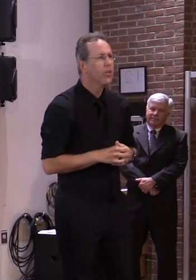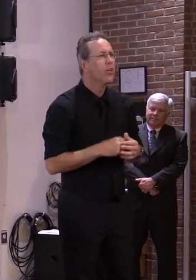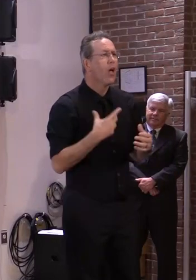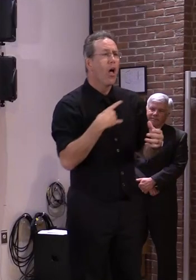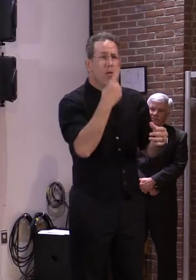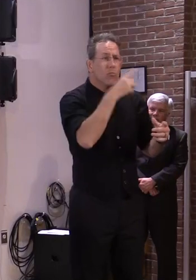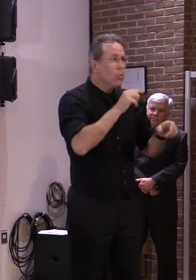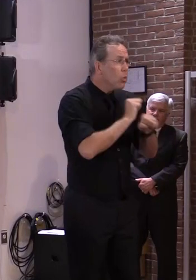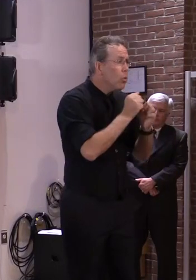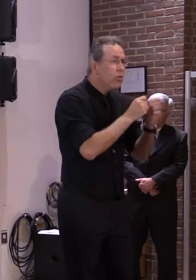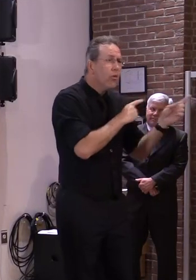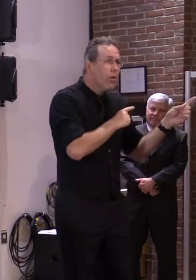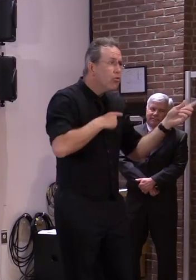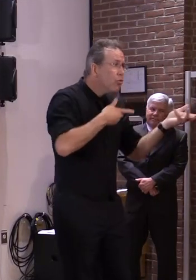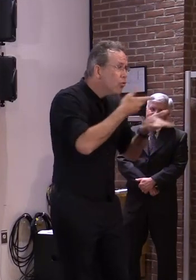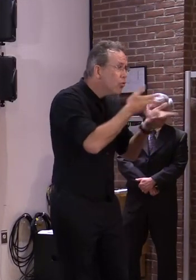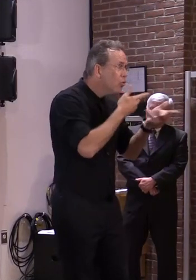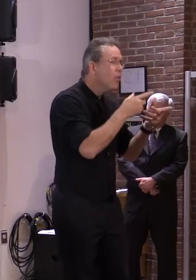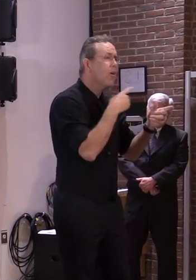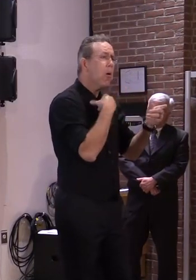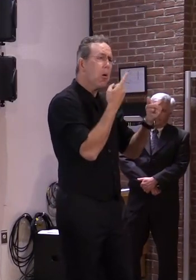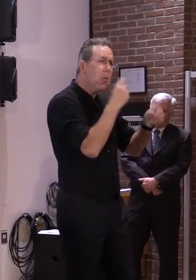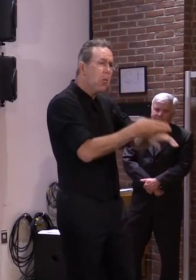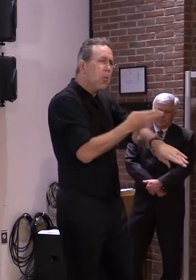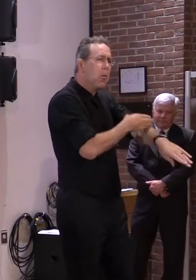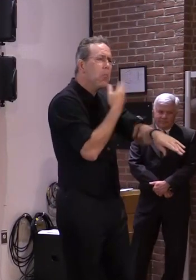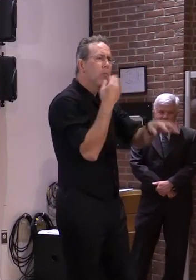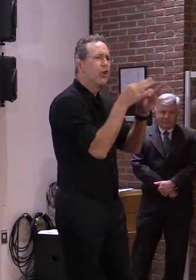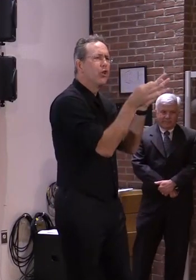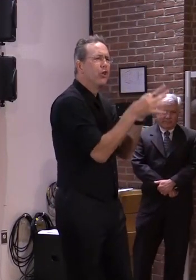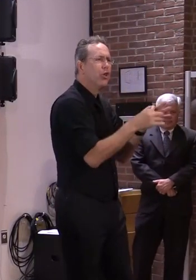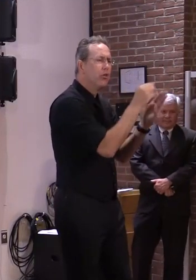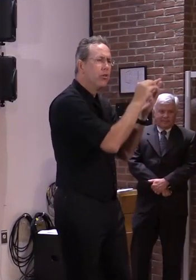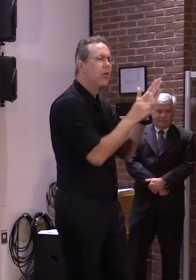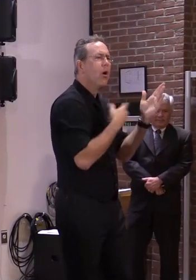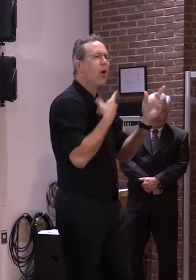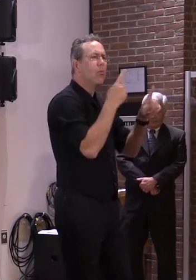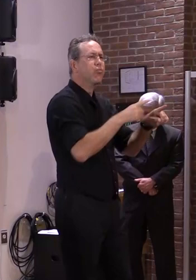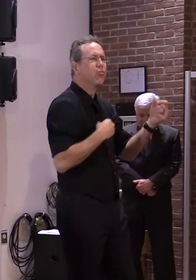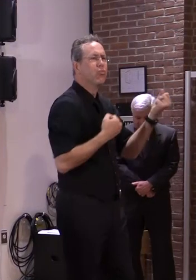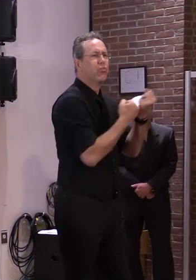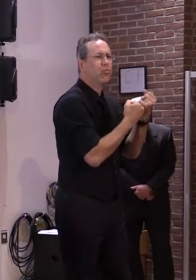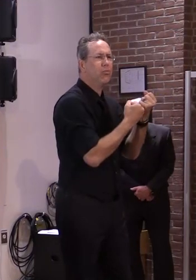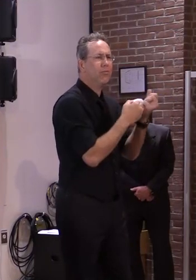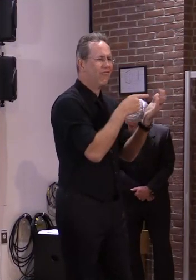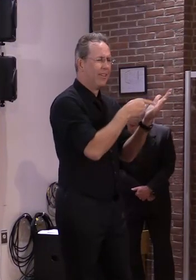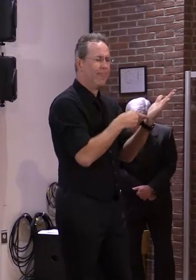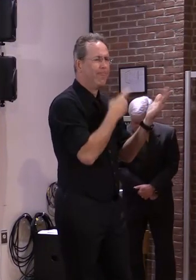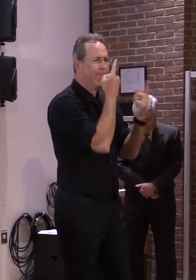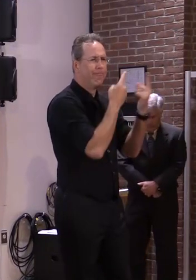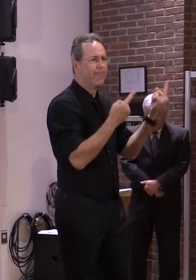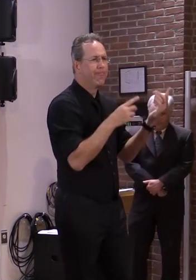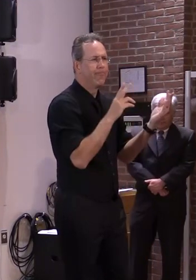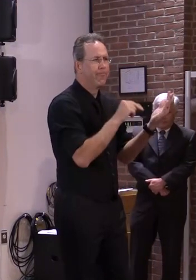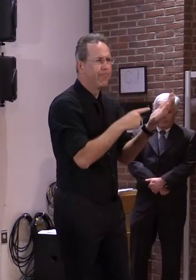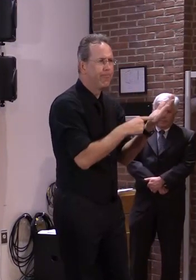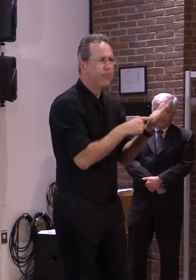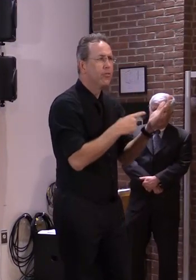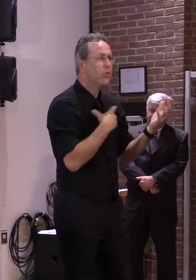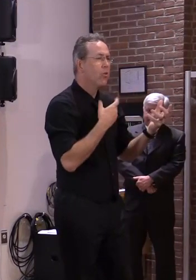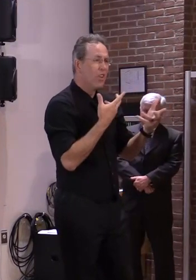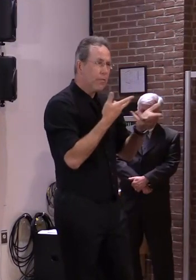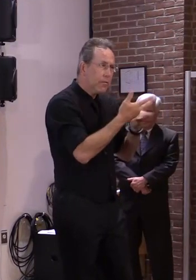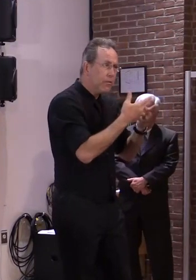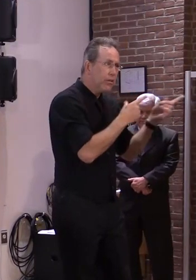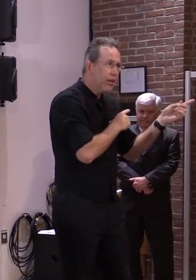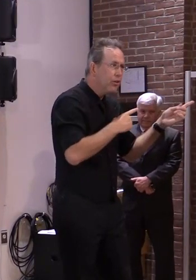would like them to work with us and work together and provide clarity and determine what we really want to do for the